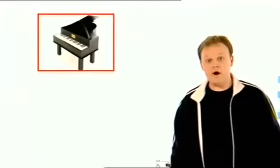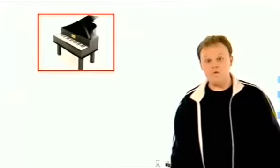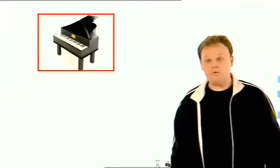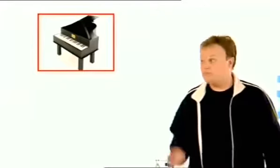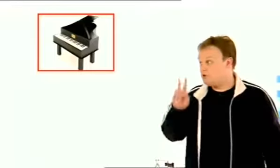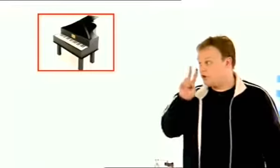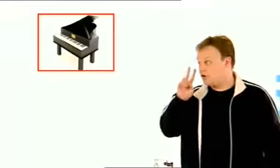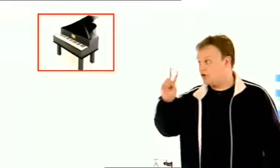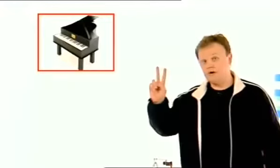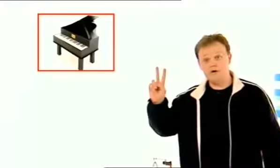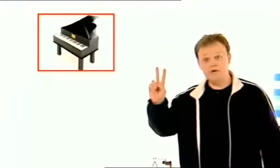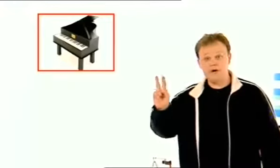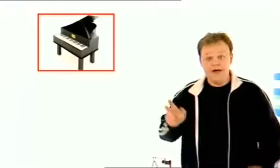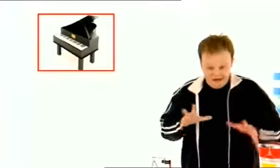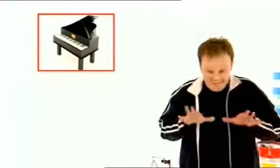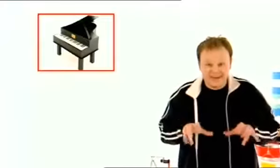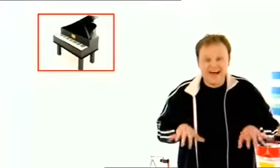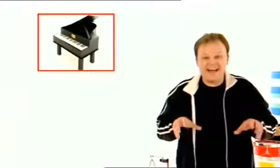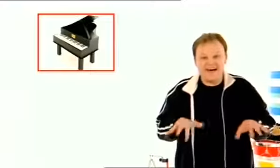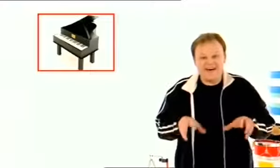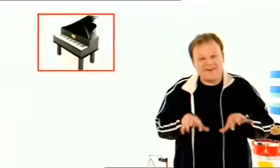Oh, look. Piano.